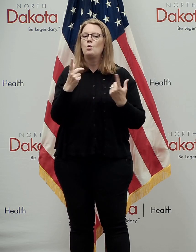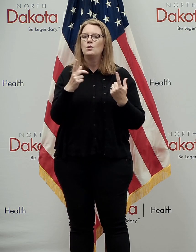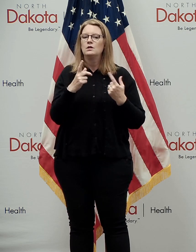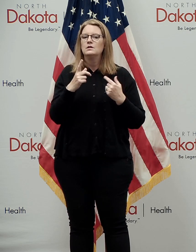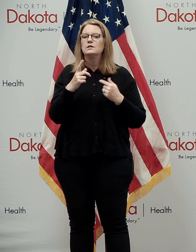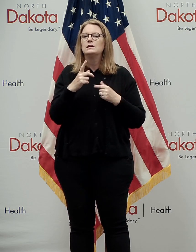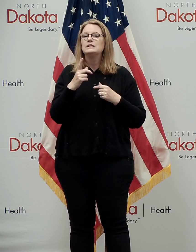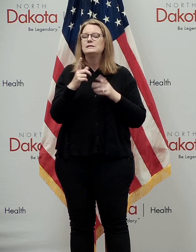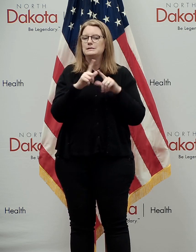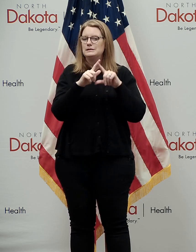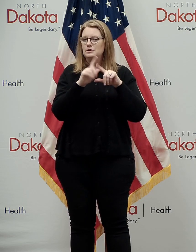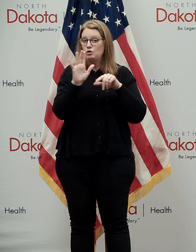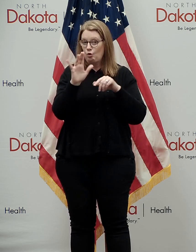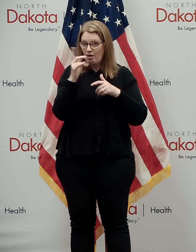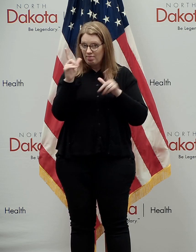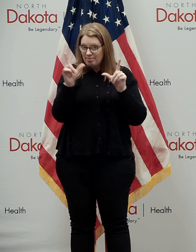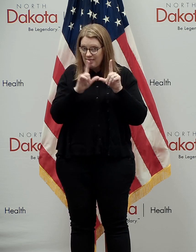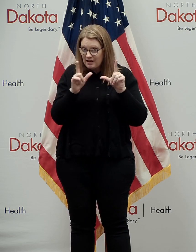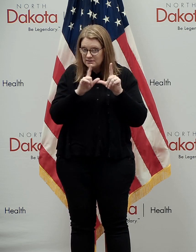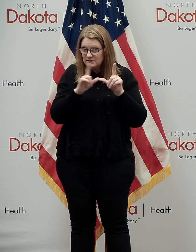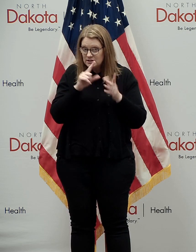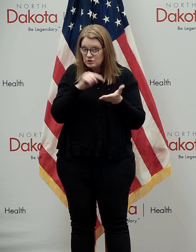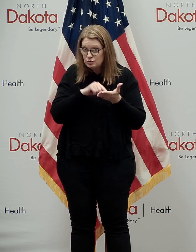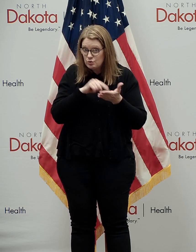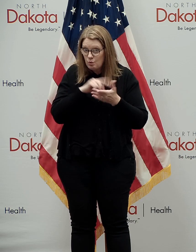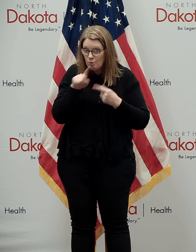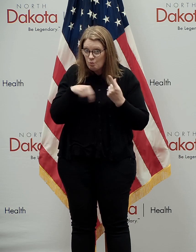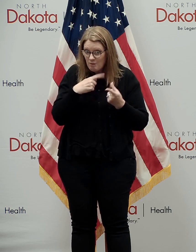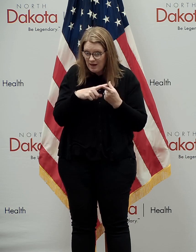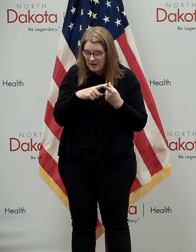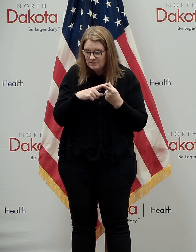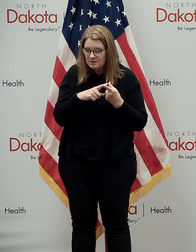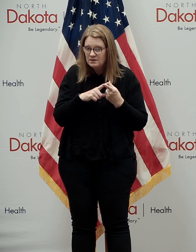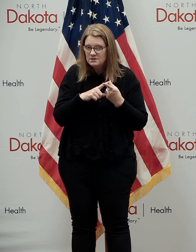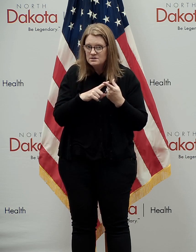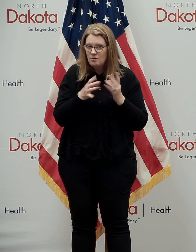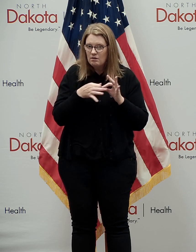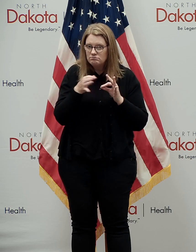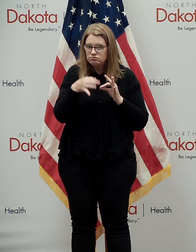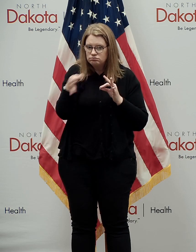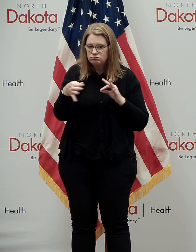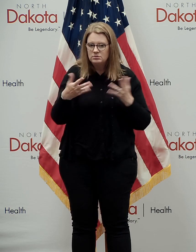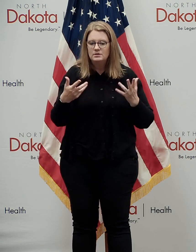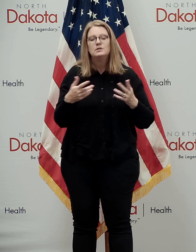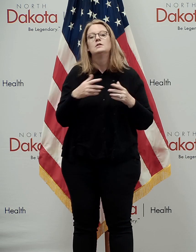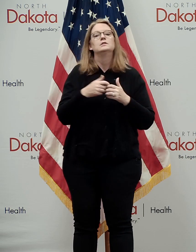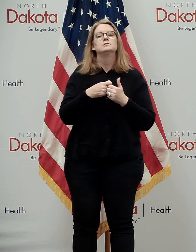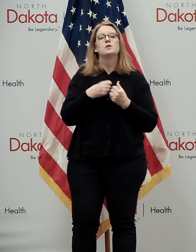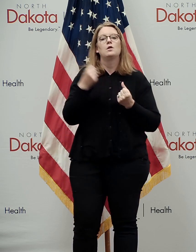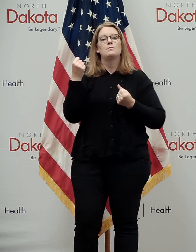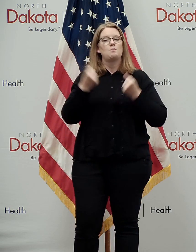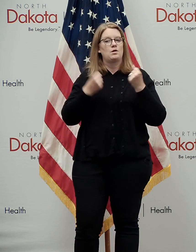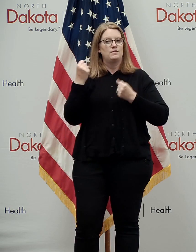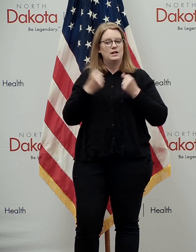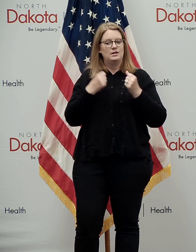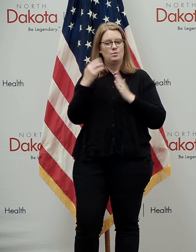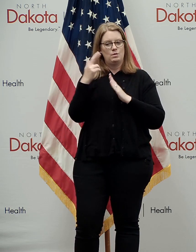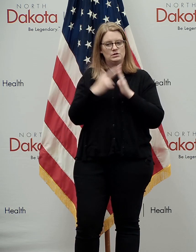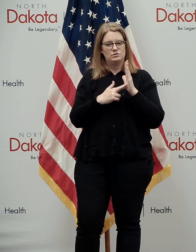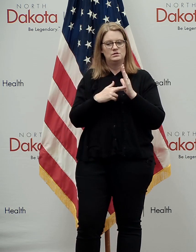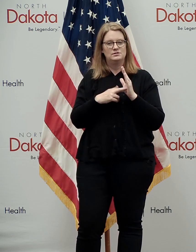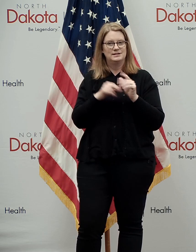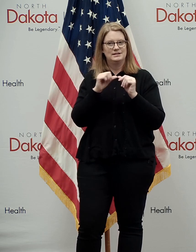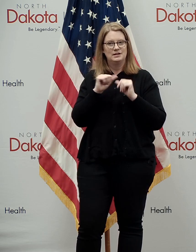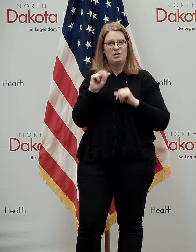on when your license was due. So please note that the deadline for motor vehicle registrations, however,